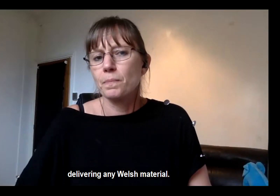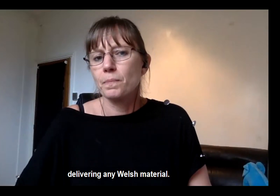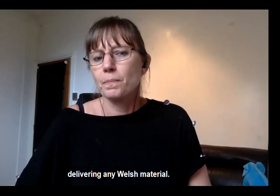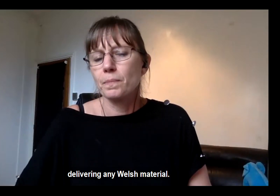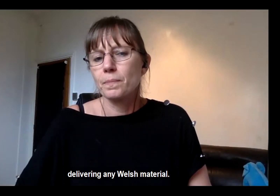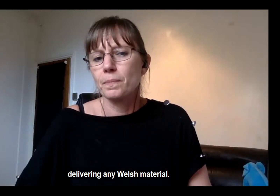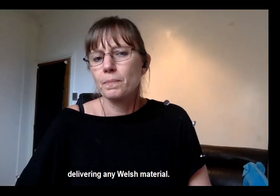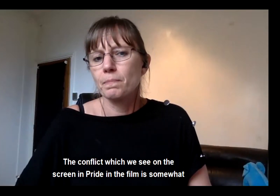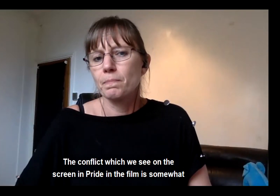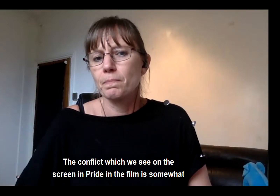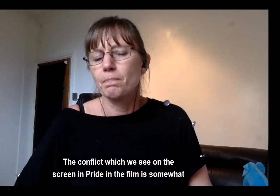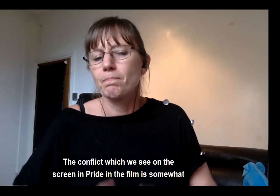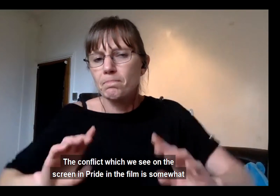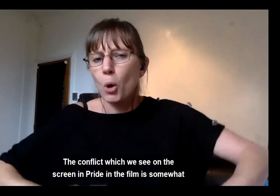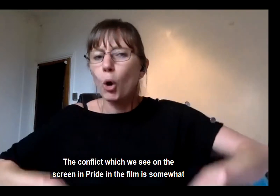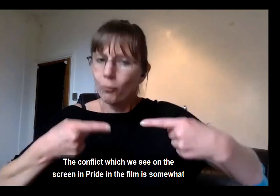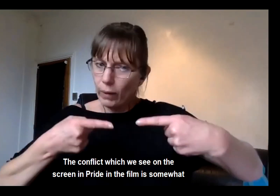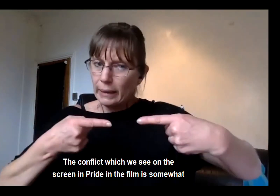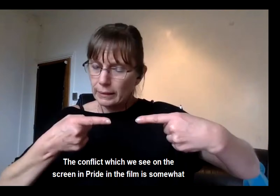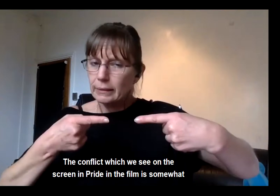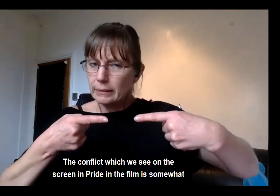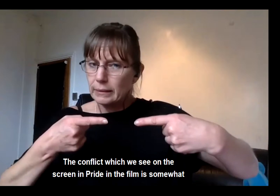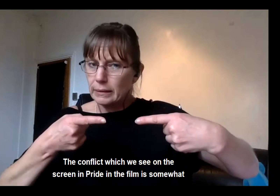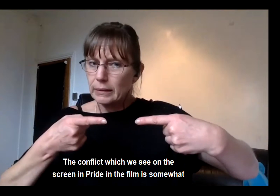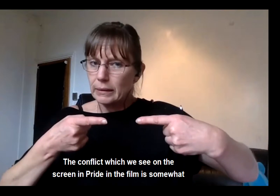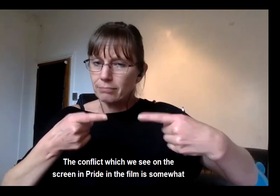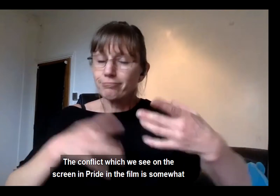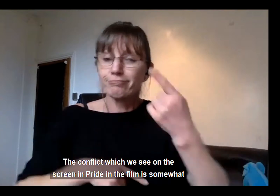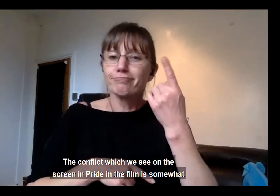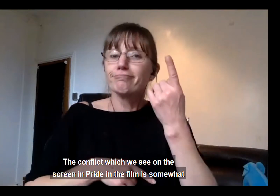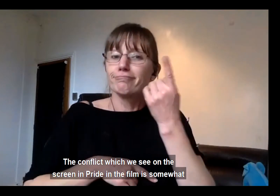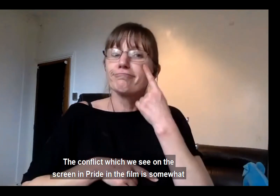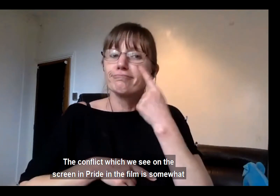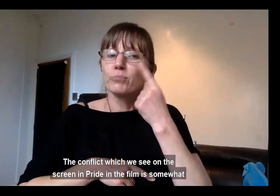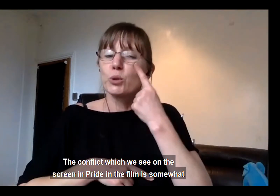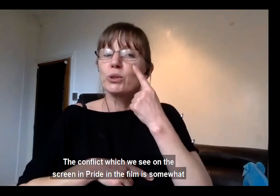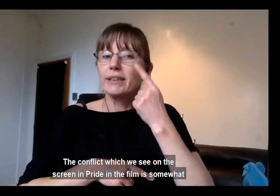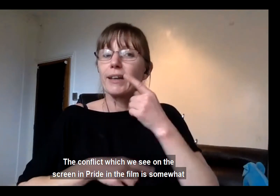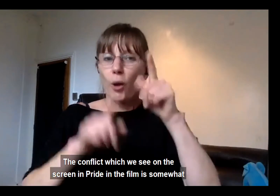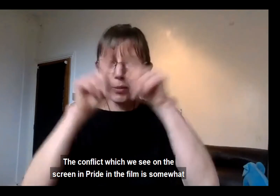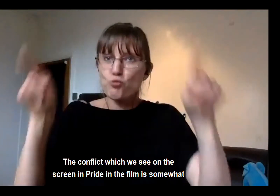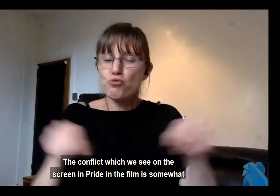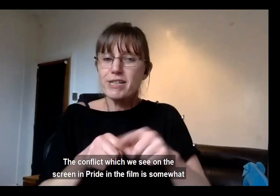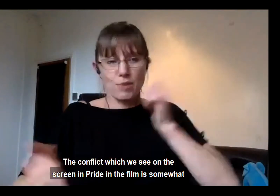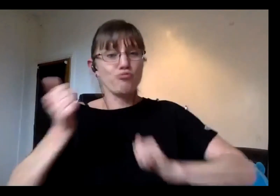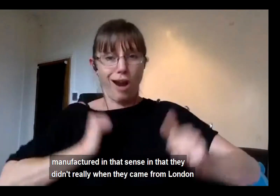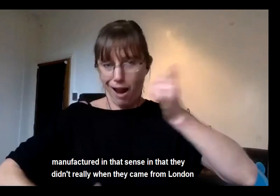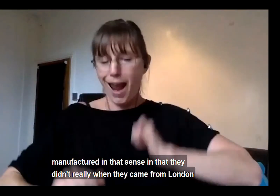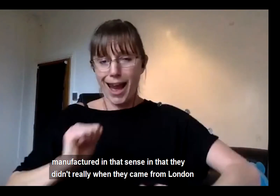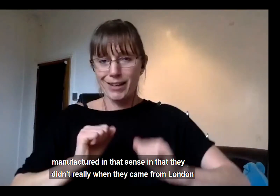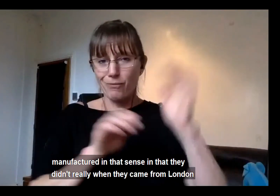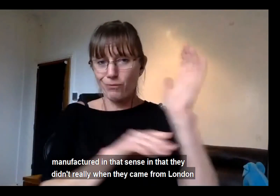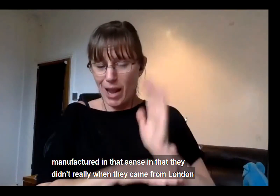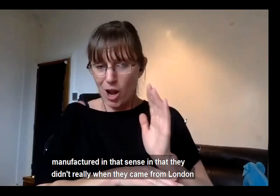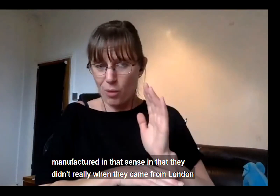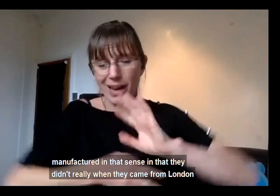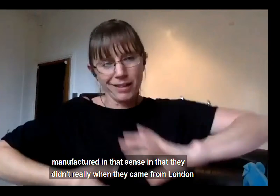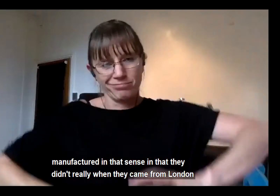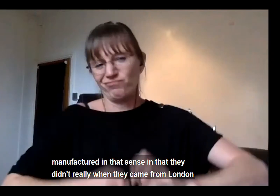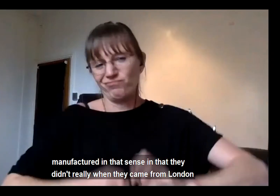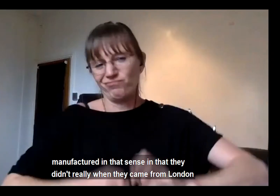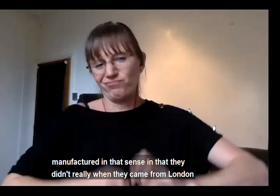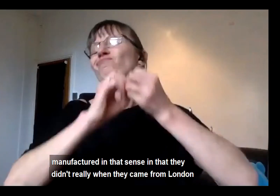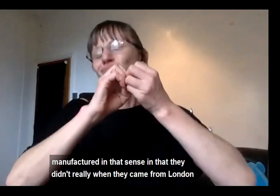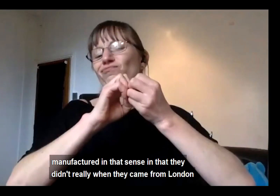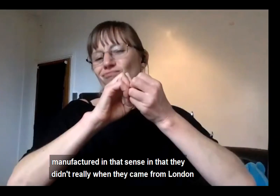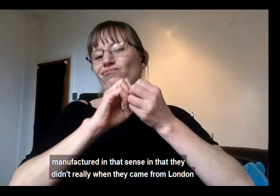The conflict which we see on the screen in Pride in the film is somewhat manufactured in that